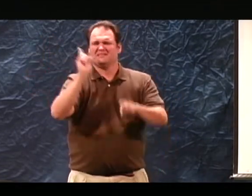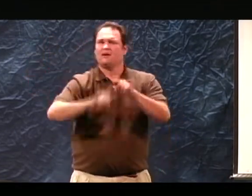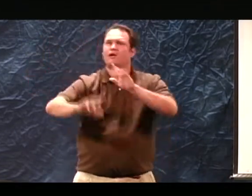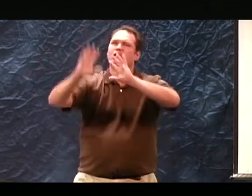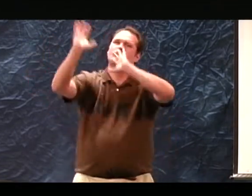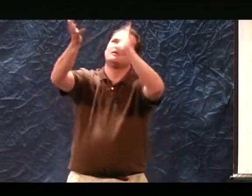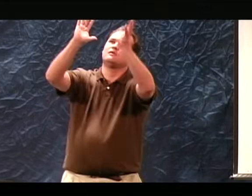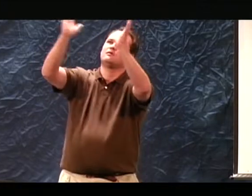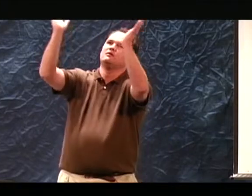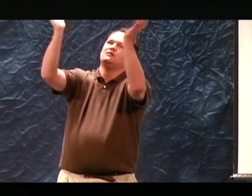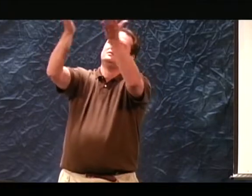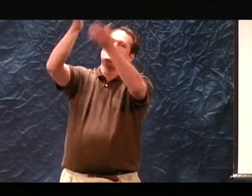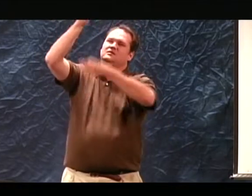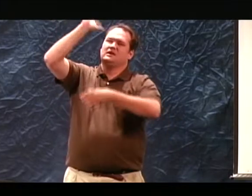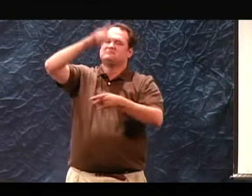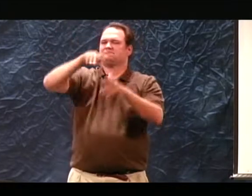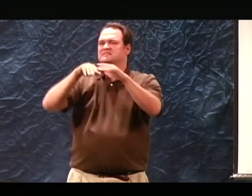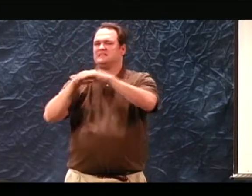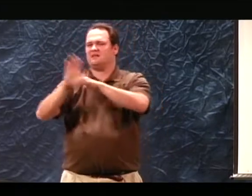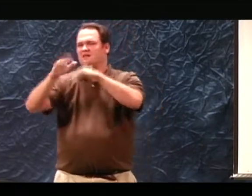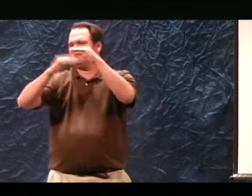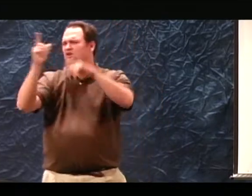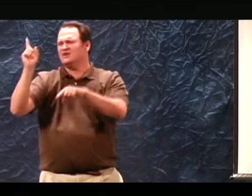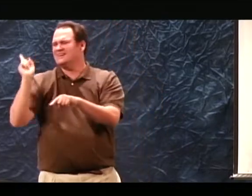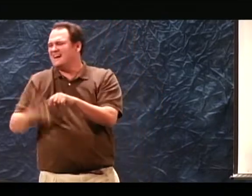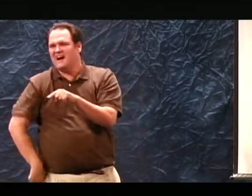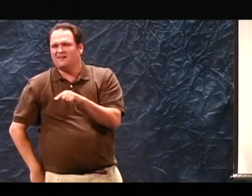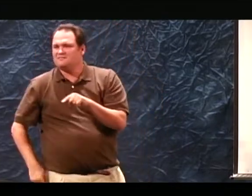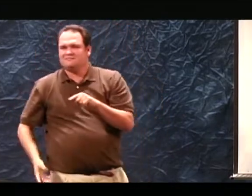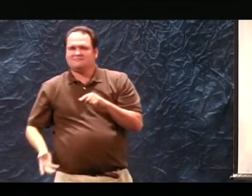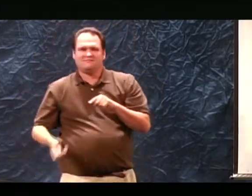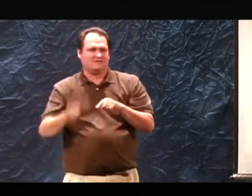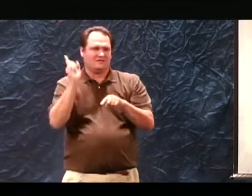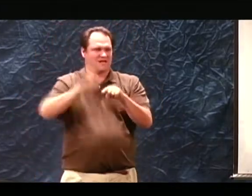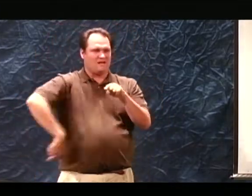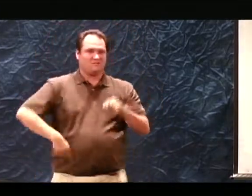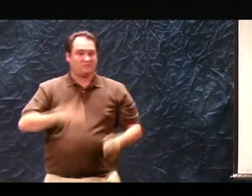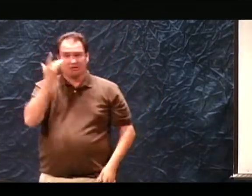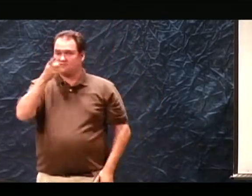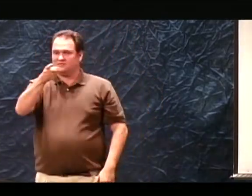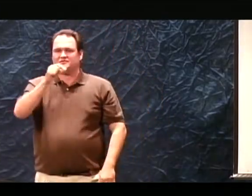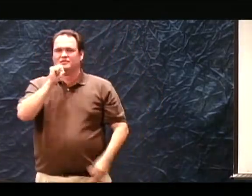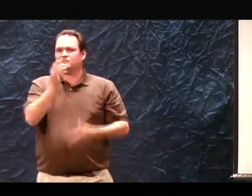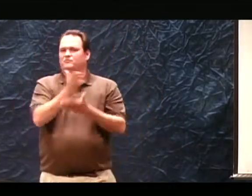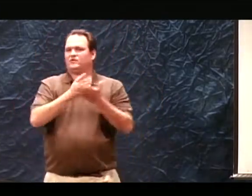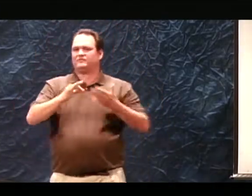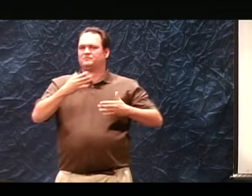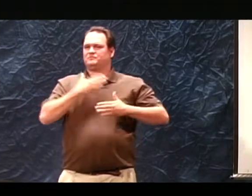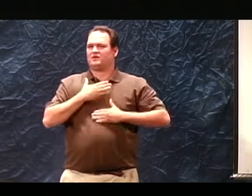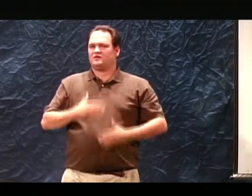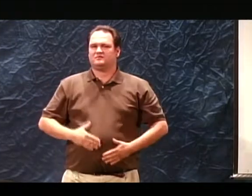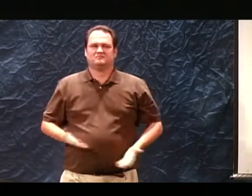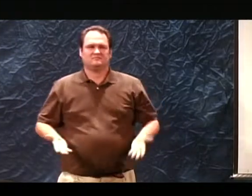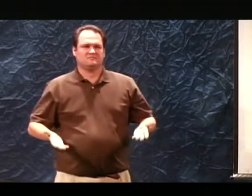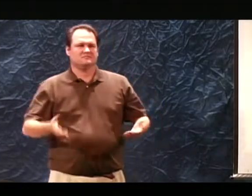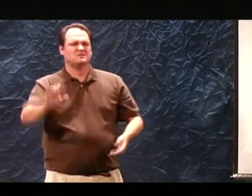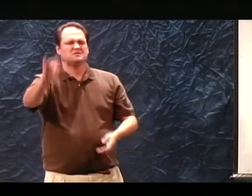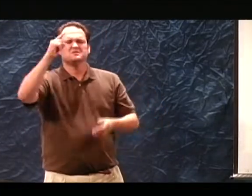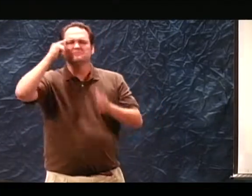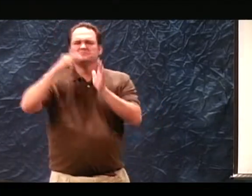great but those people in all of their will have no hope all of that wealth cannot get